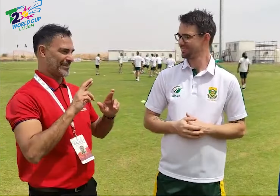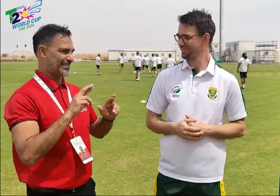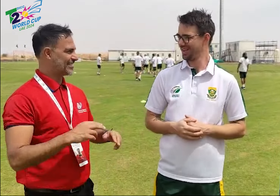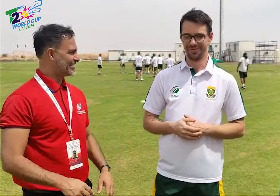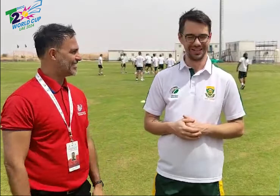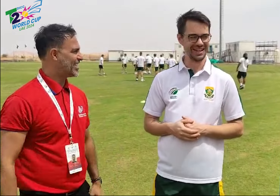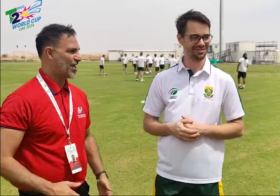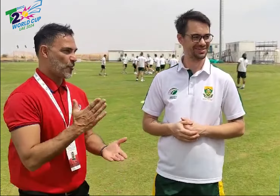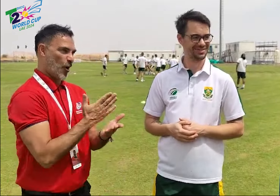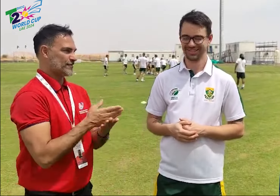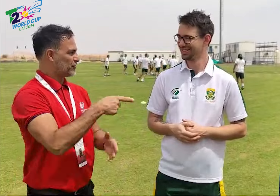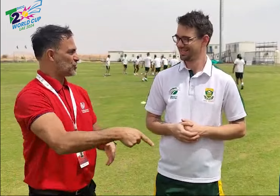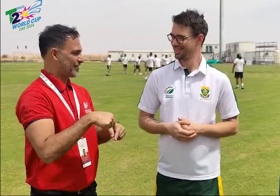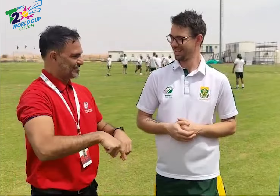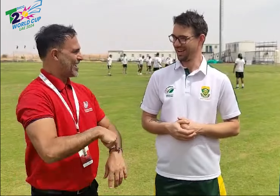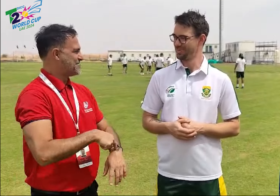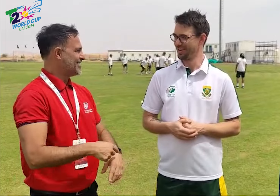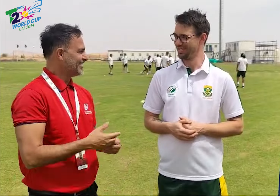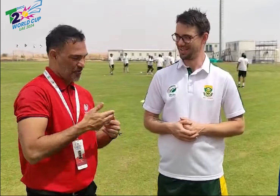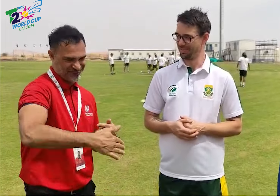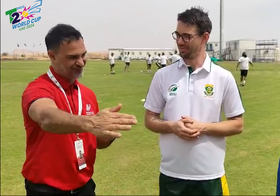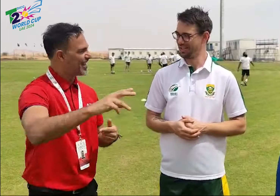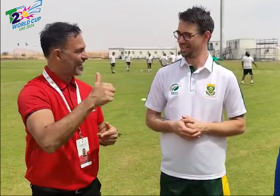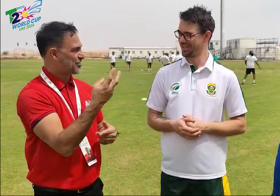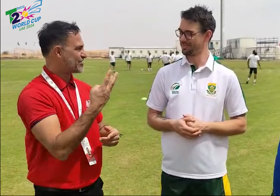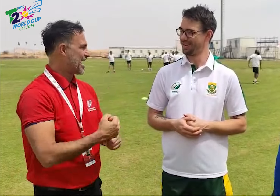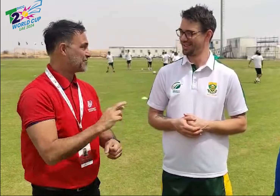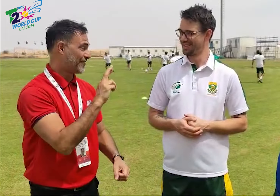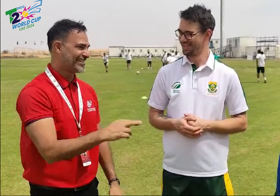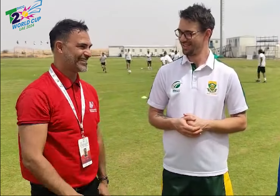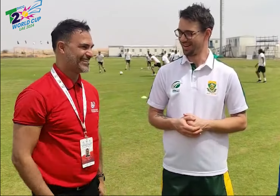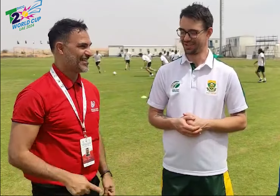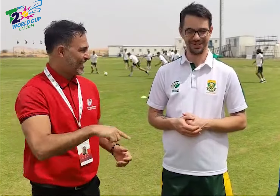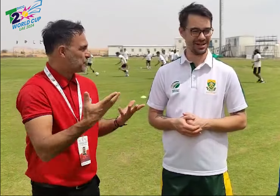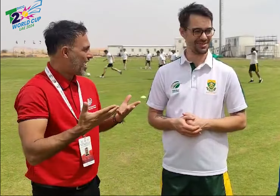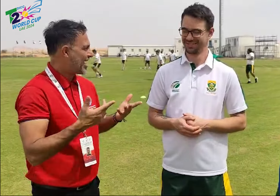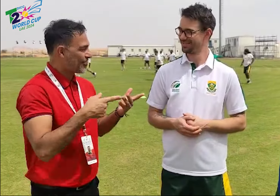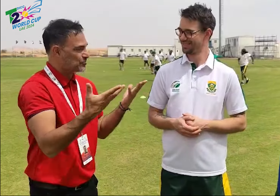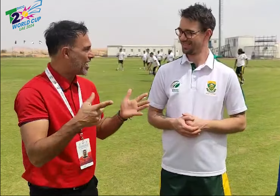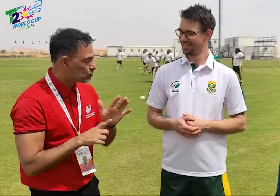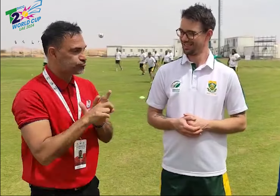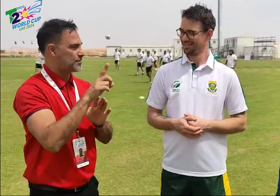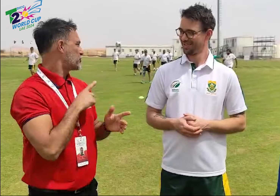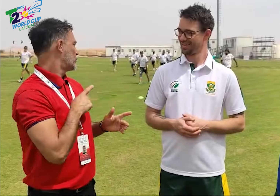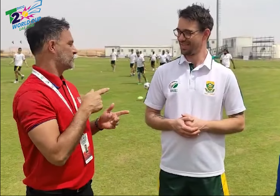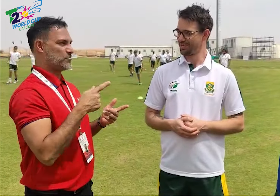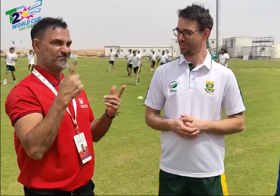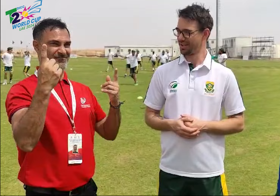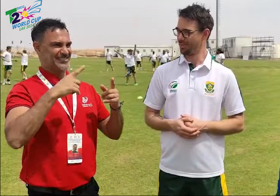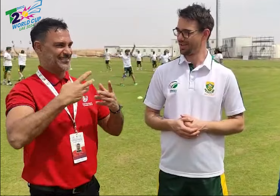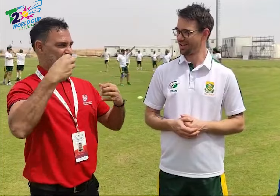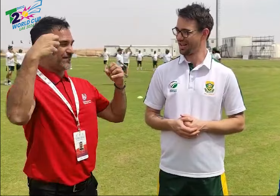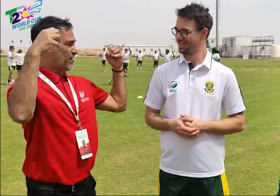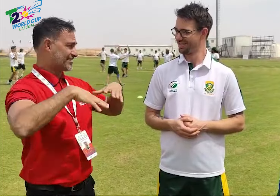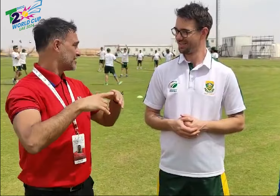We can be a little hopefully, bit... yeah. I hope so, but we need a good experience after two games. So that's where we